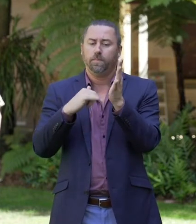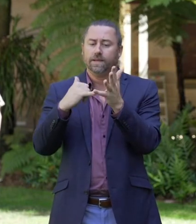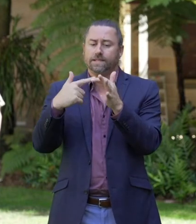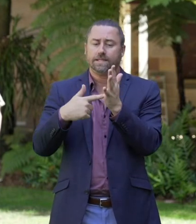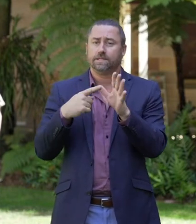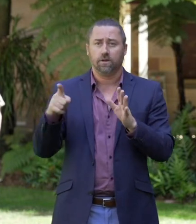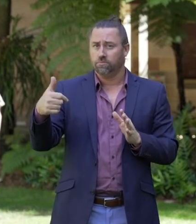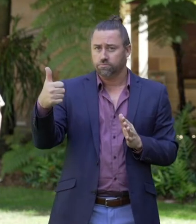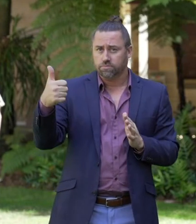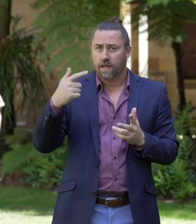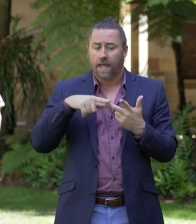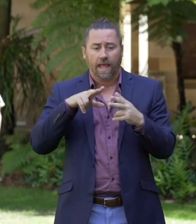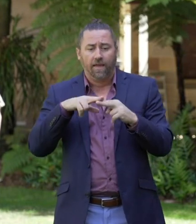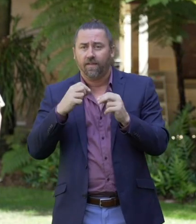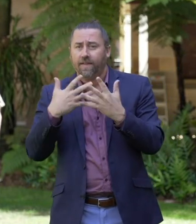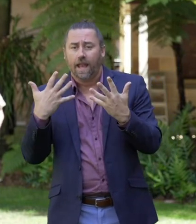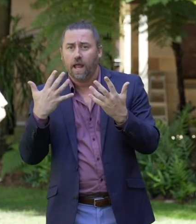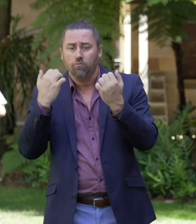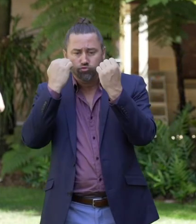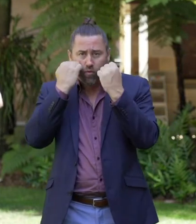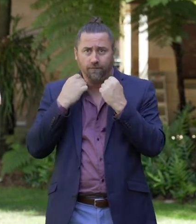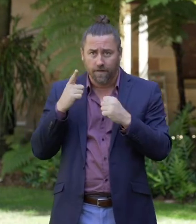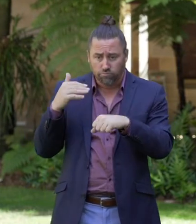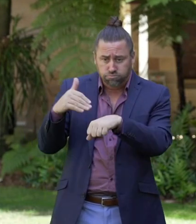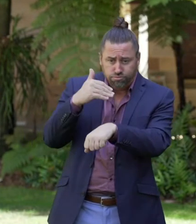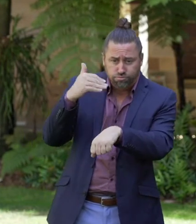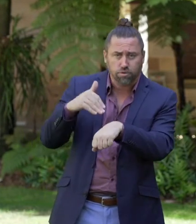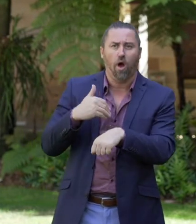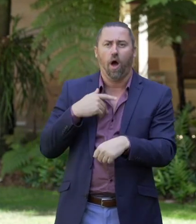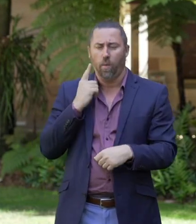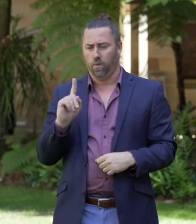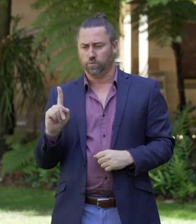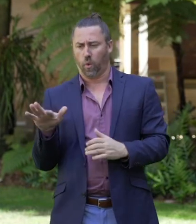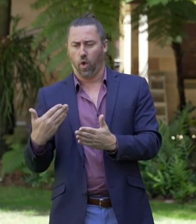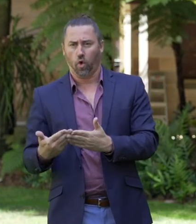unless there is some evidence to the contrary.